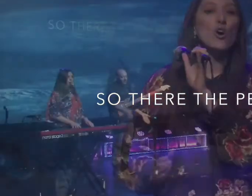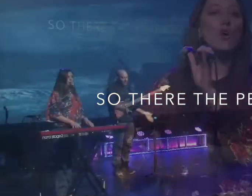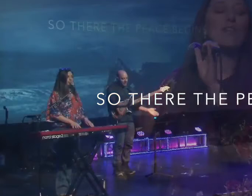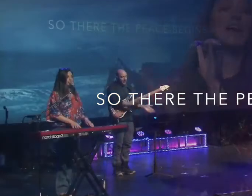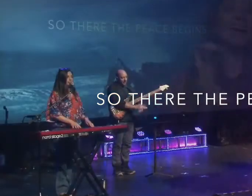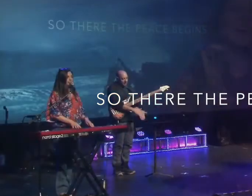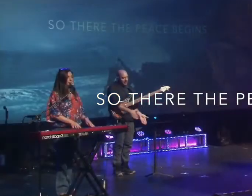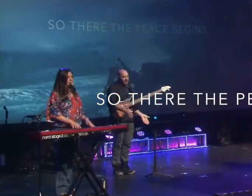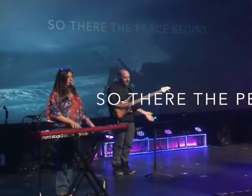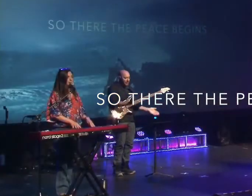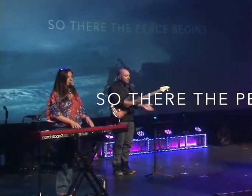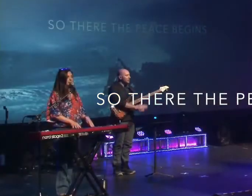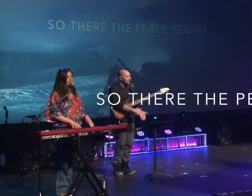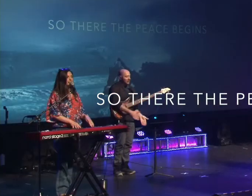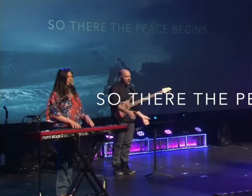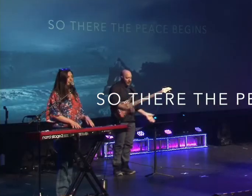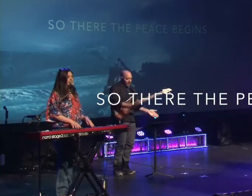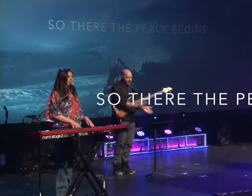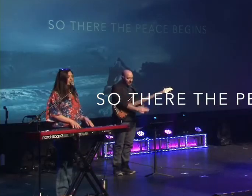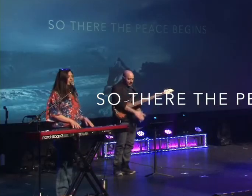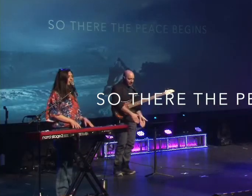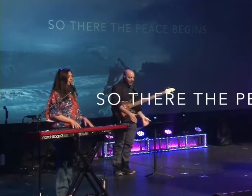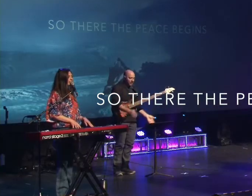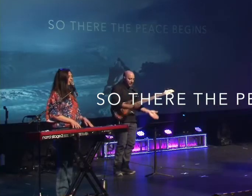so let the peace